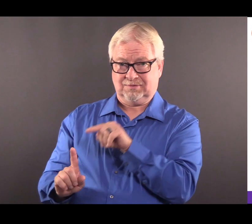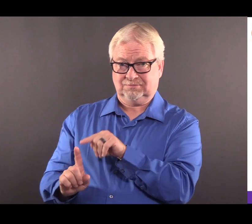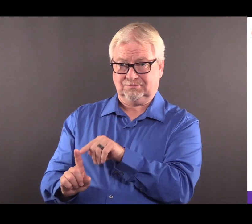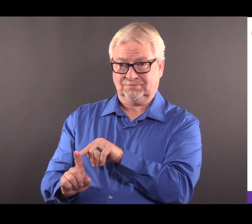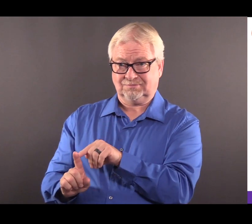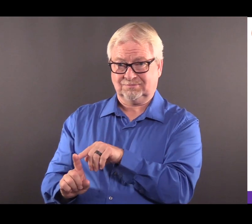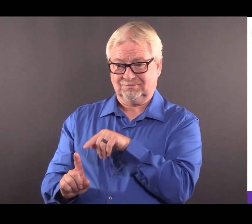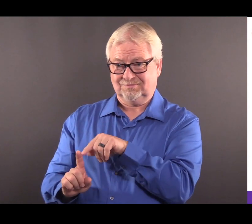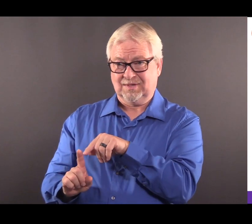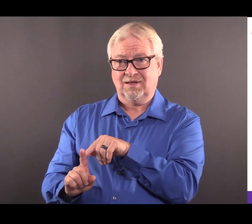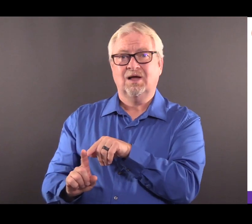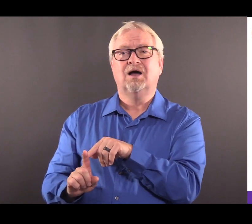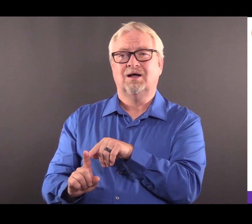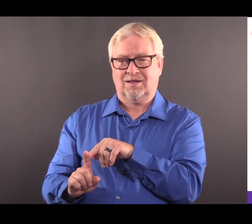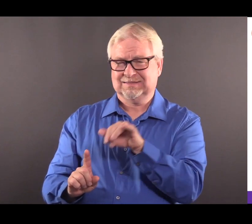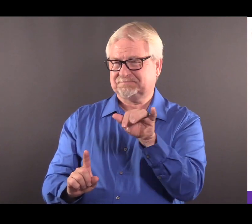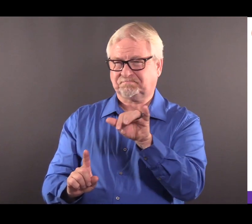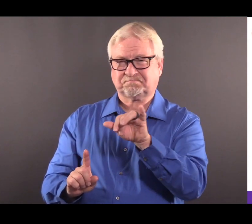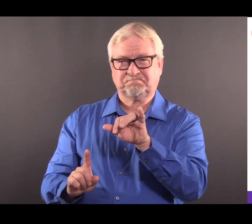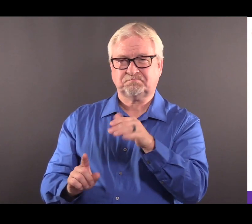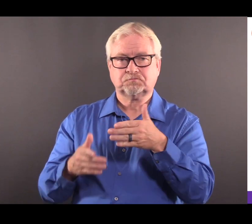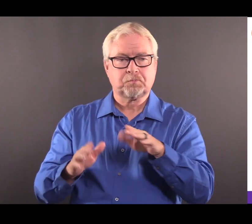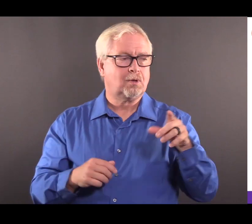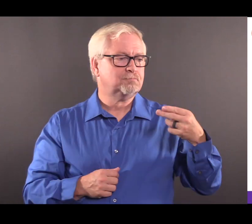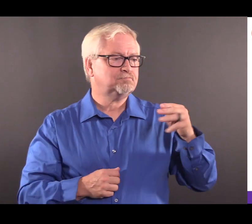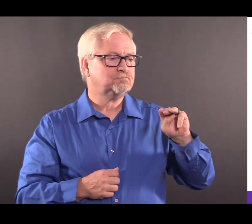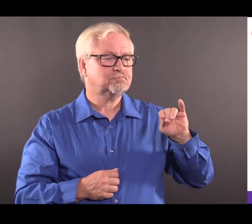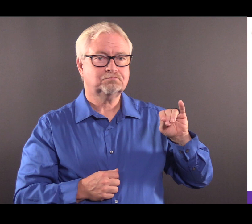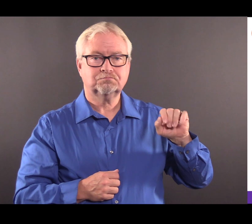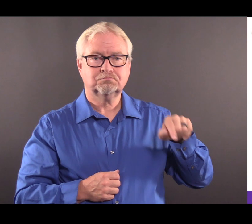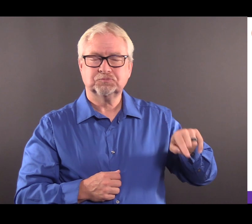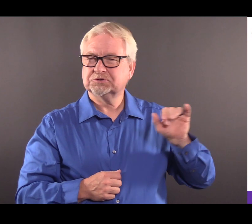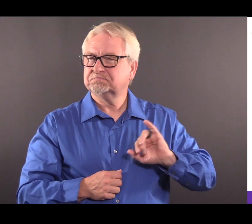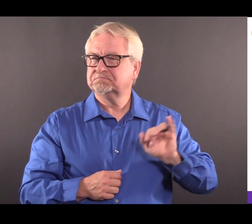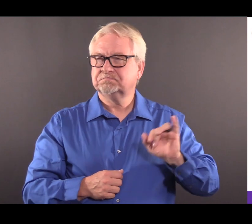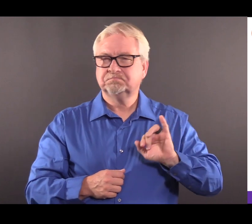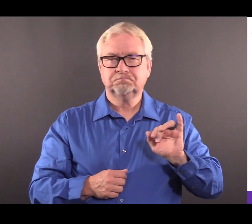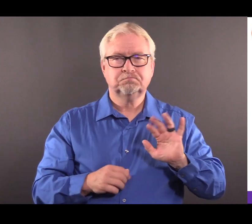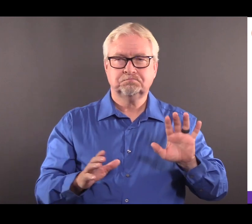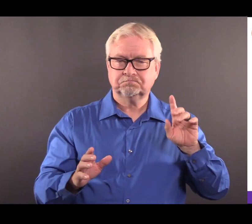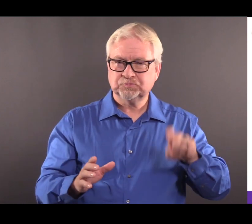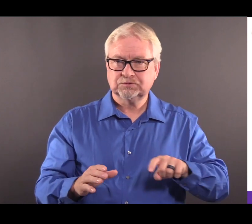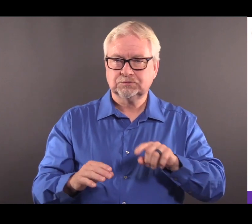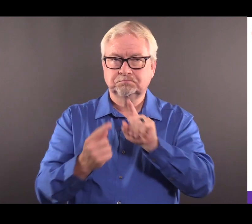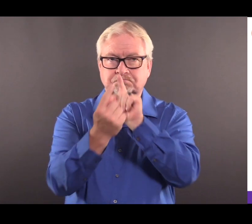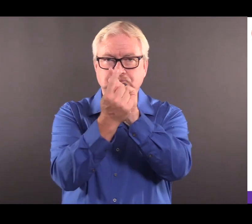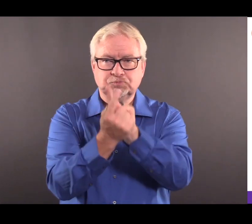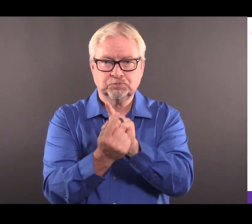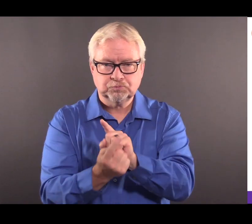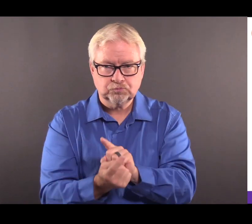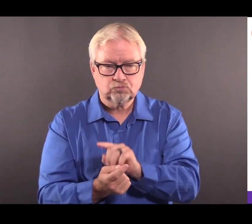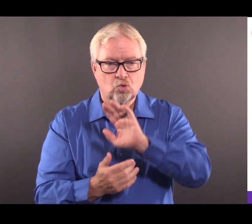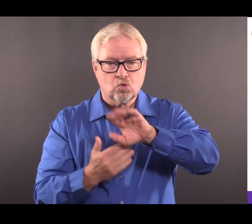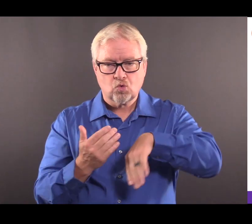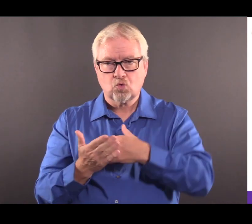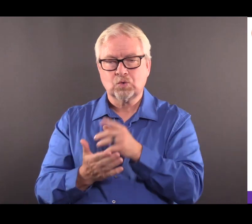A comparable database is meant to function in the same way as an HMIS system and must